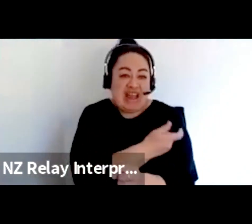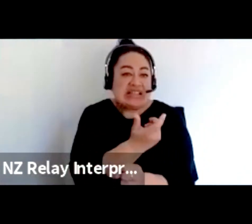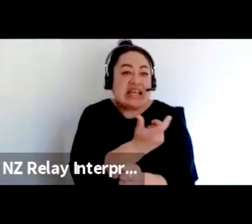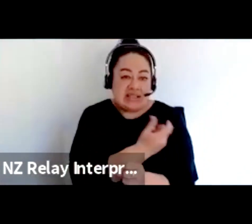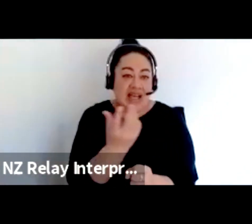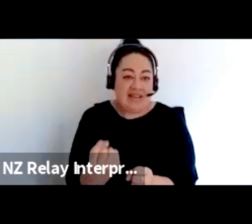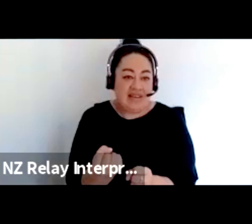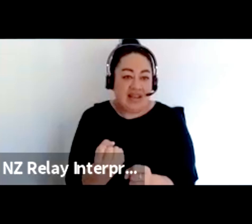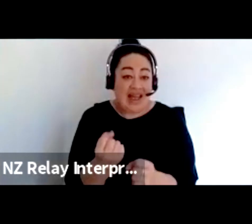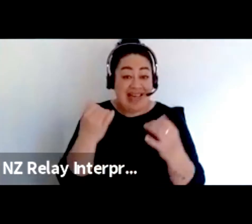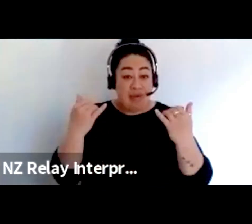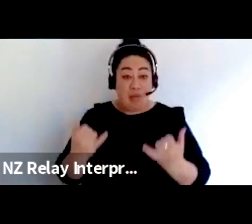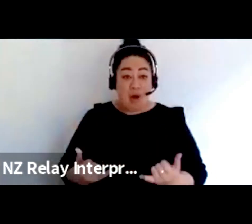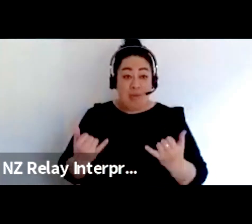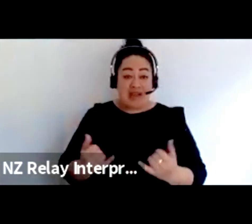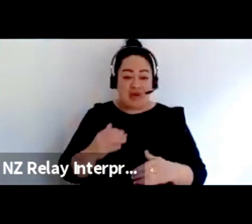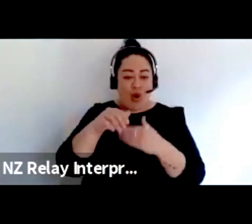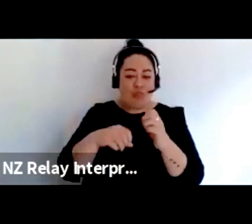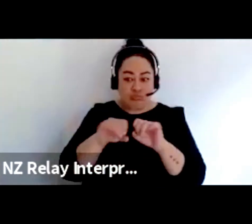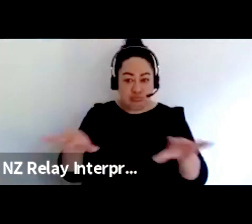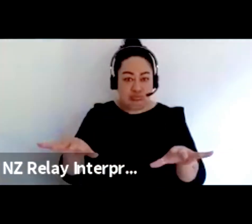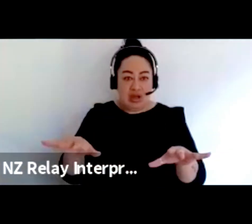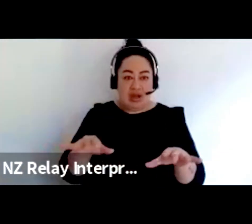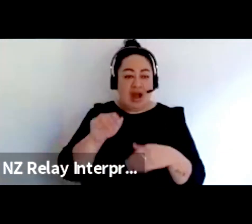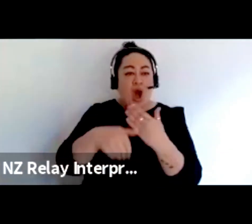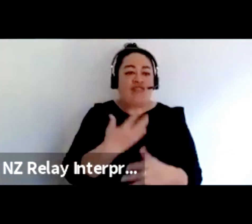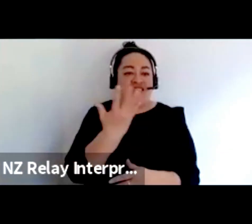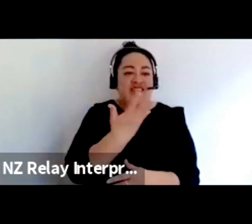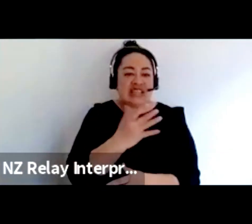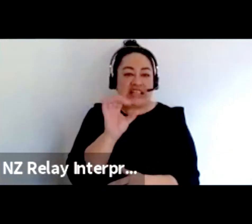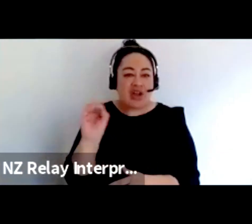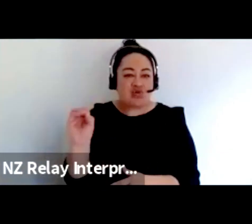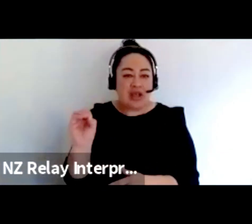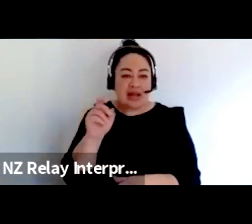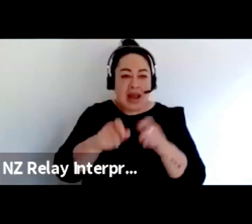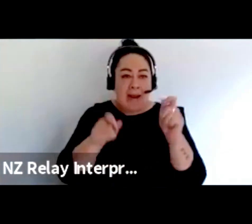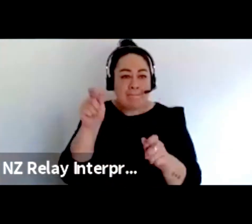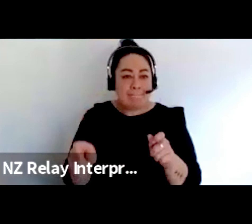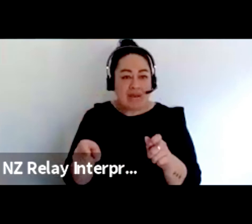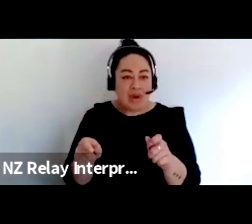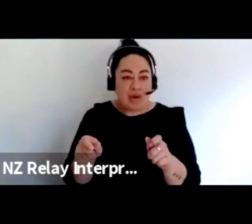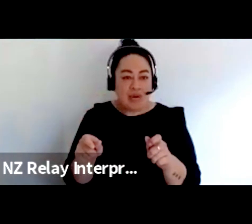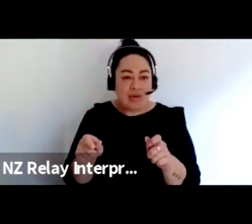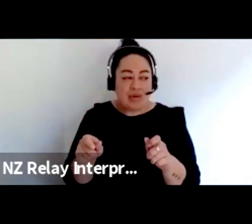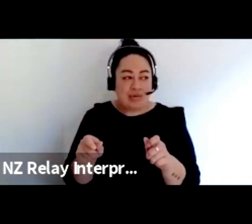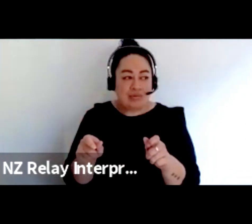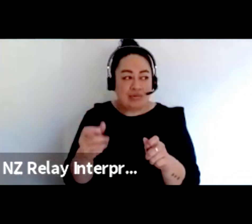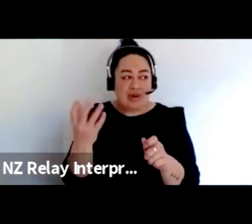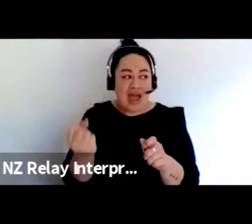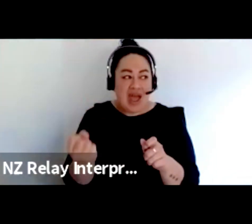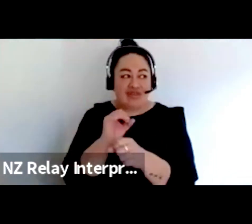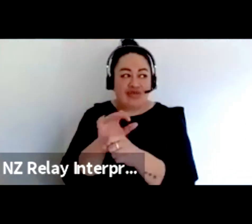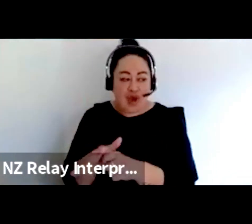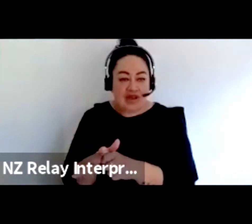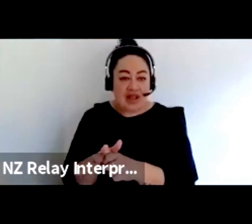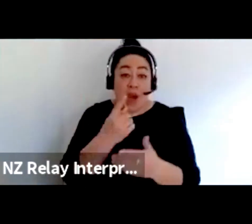outbreak, which is now over 1,500 people, only 3% of them who have got COVID have